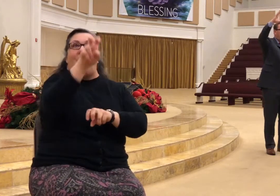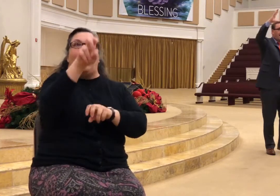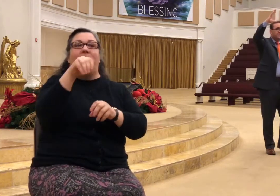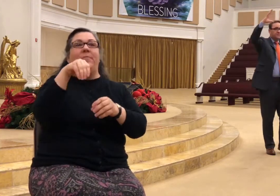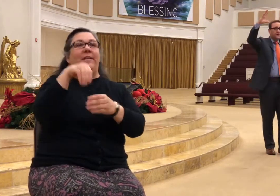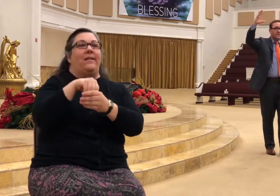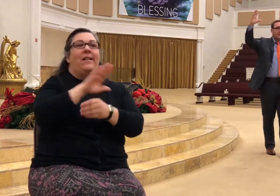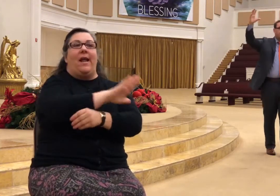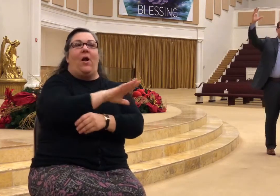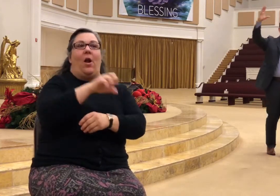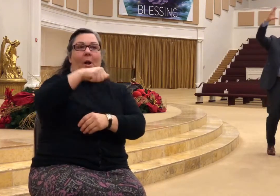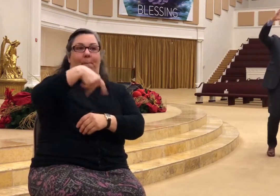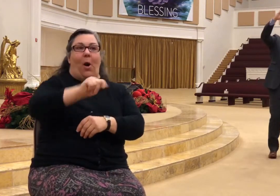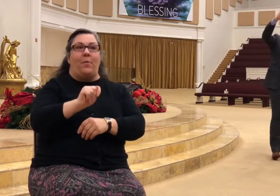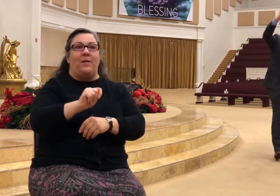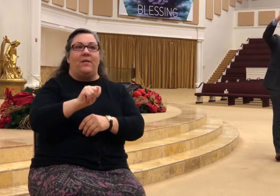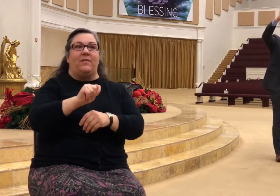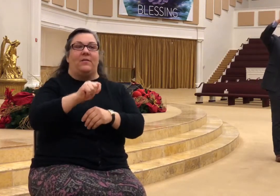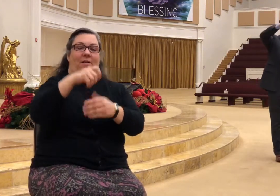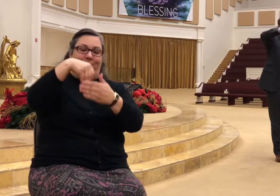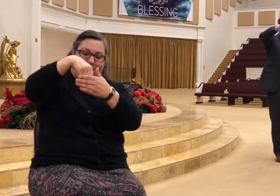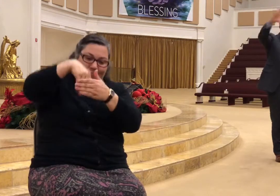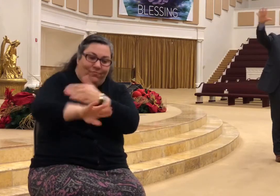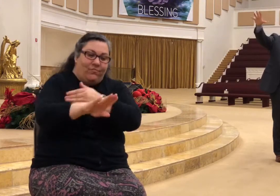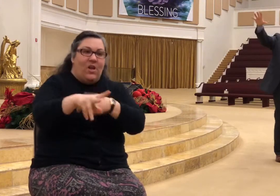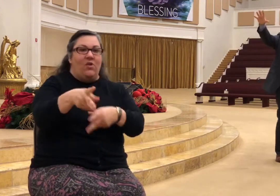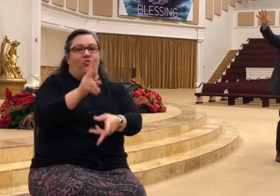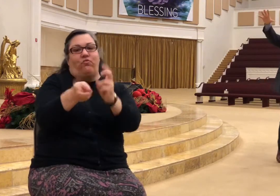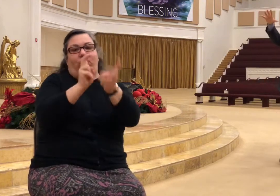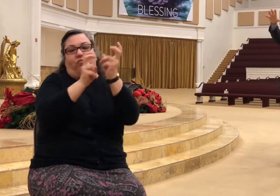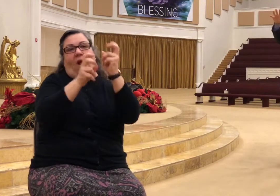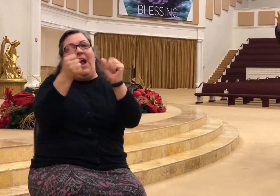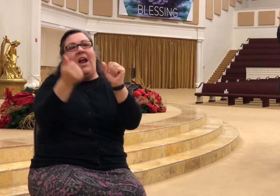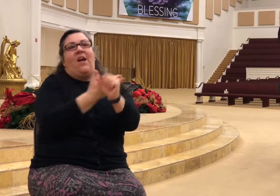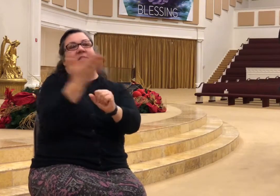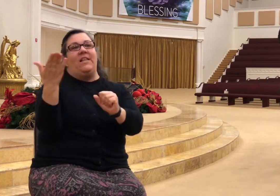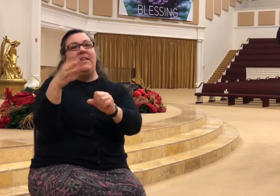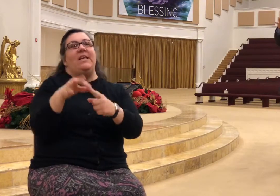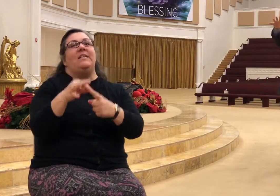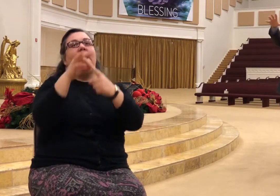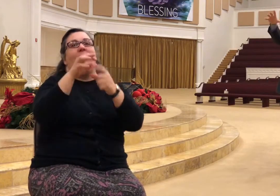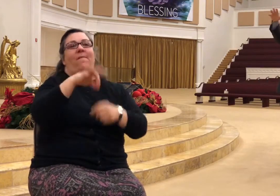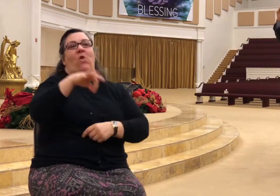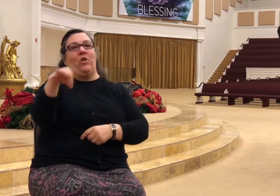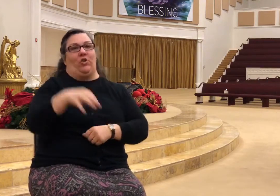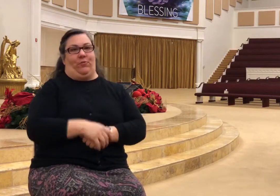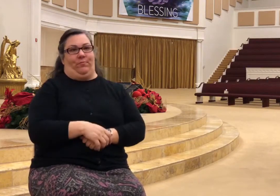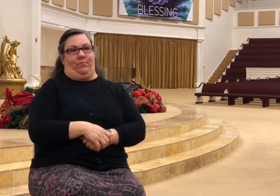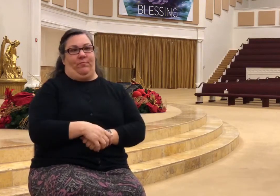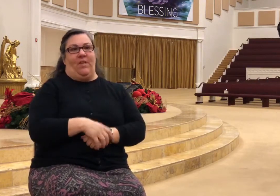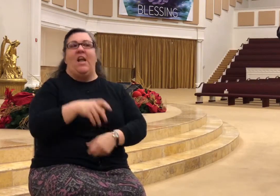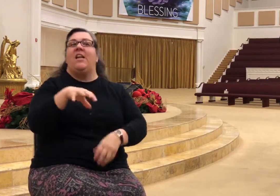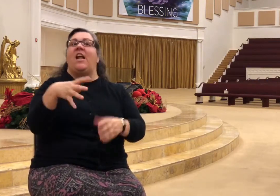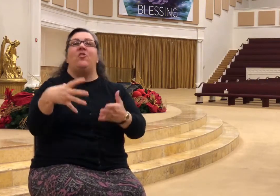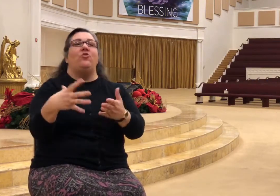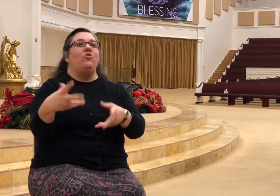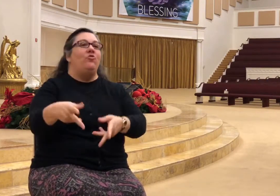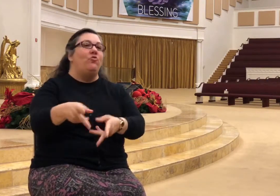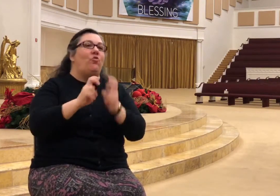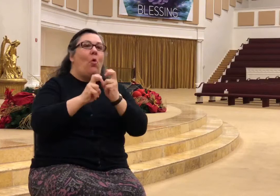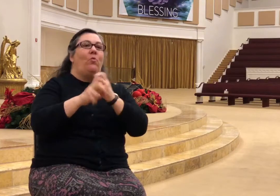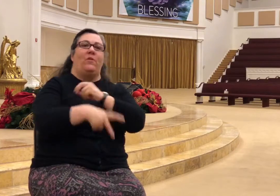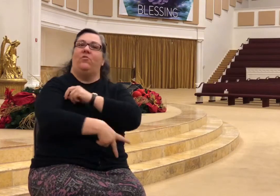apartment or their house, broke in, and stole everything except the furniture, including their passports, their